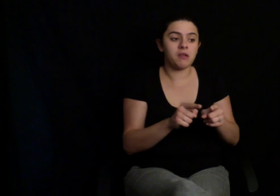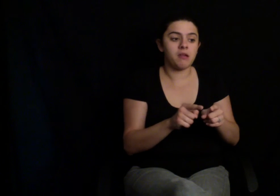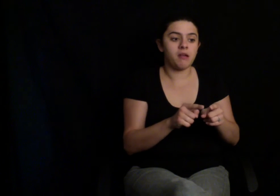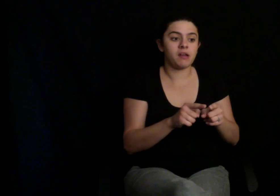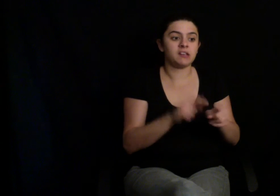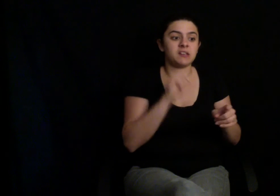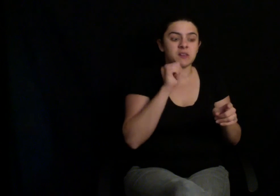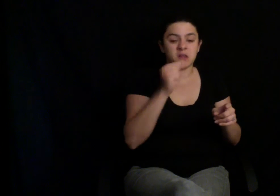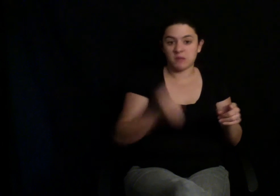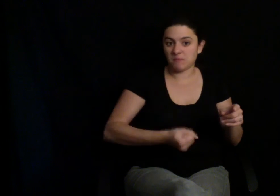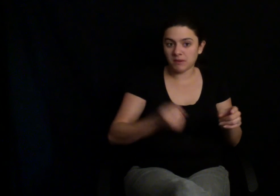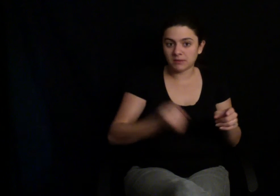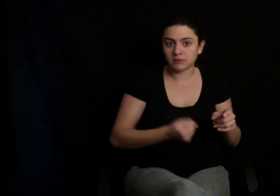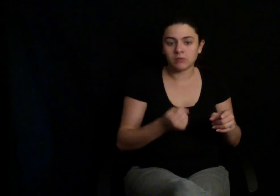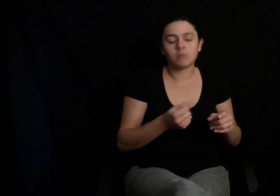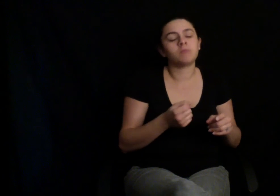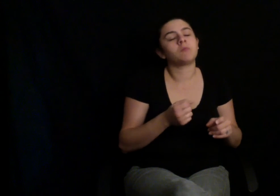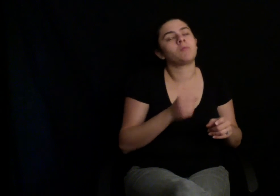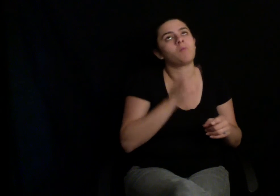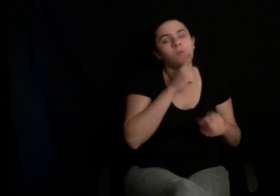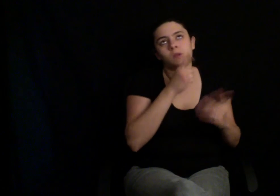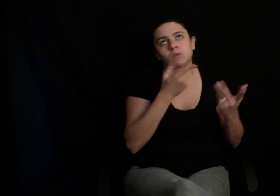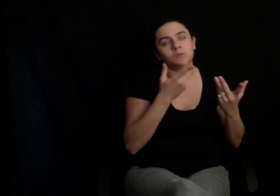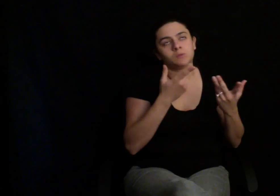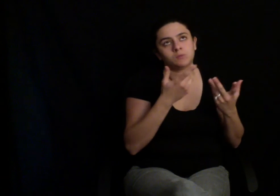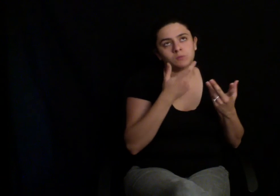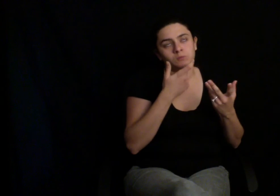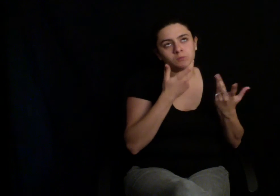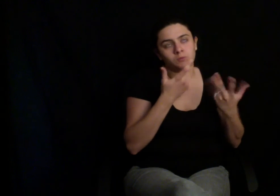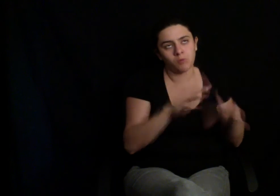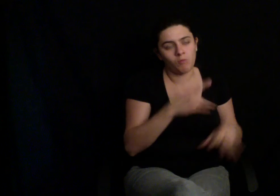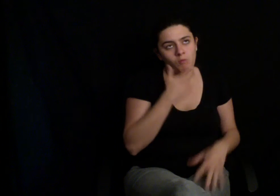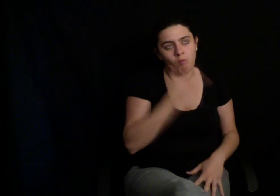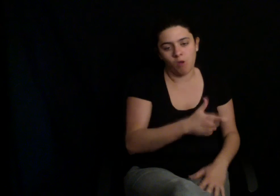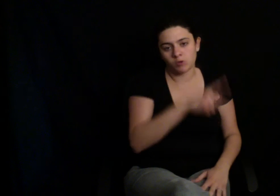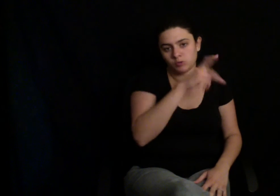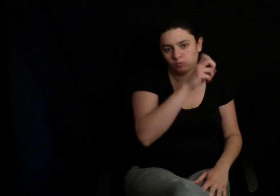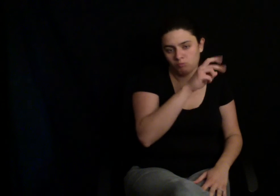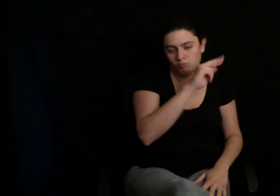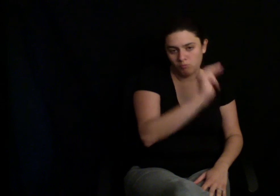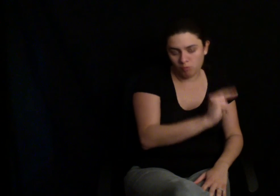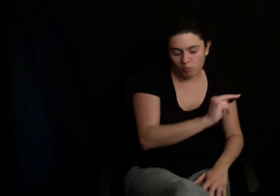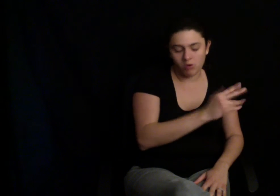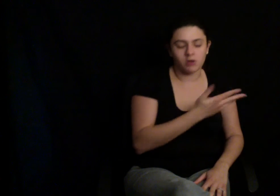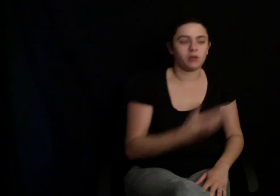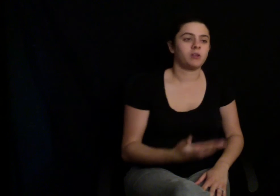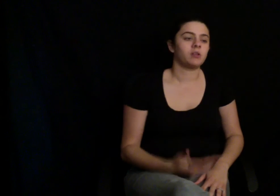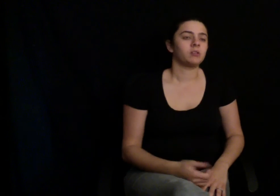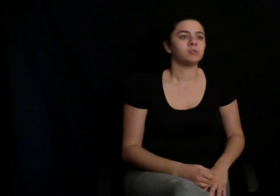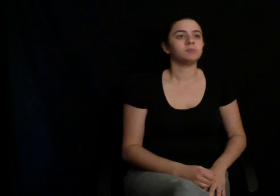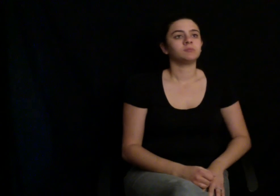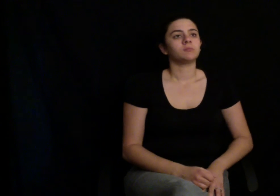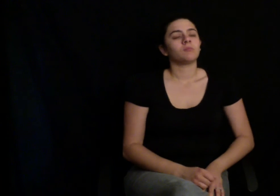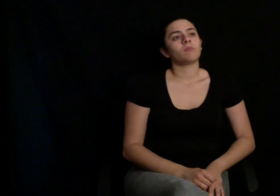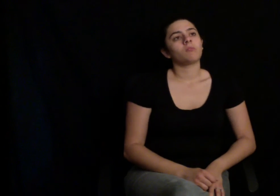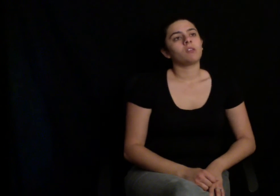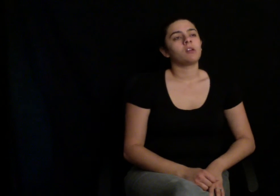for the cinematography or the plot lines or the graphic effects? You watch porn to masturbate. So we were